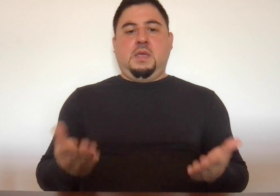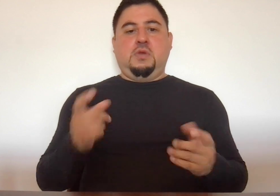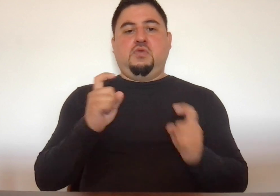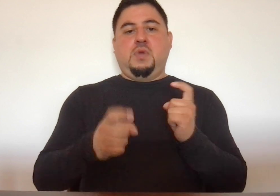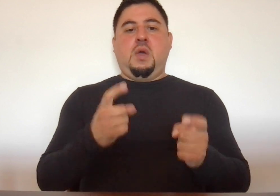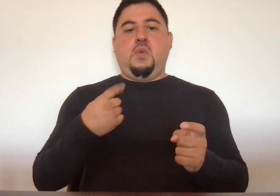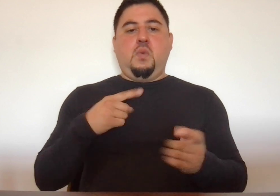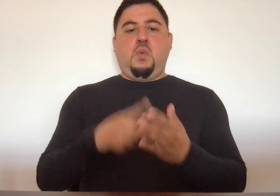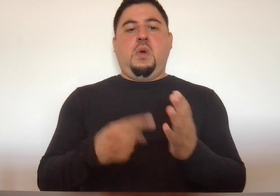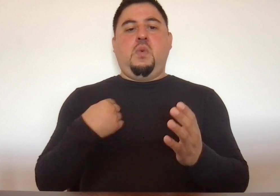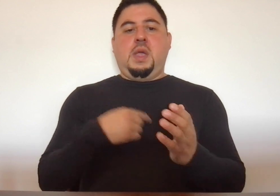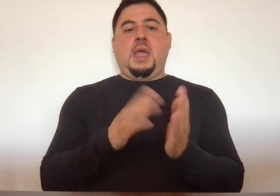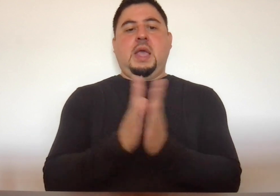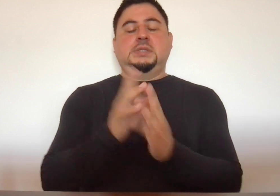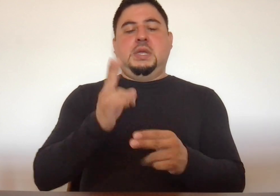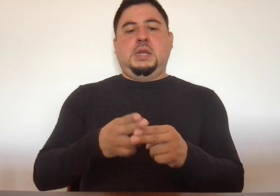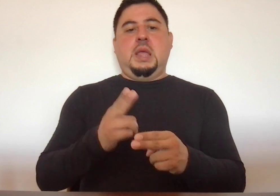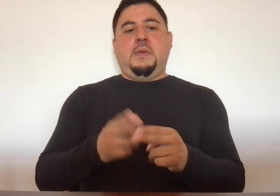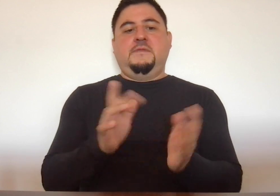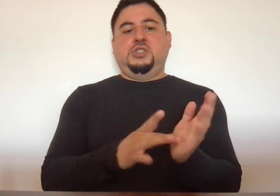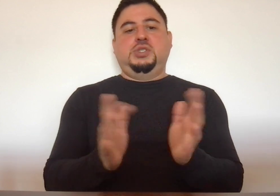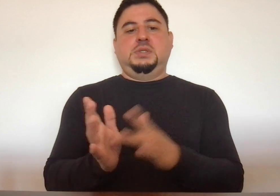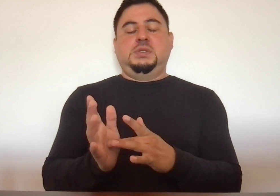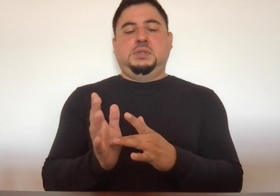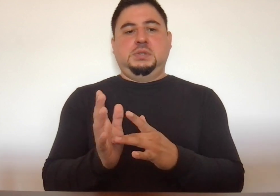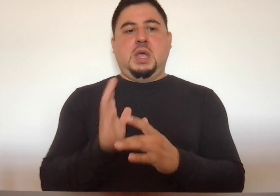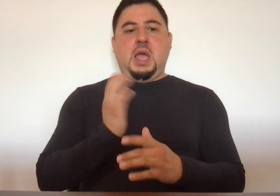we ask in the name of Jesus, our Lord.